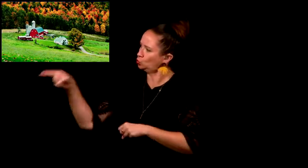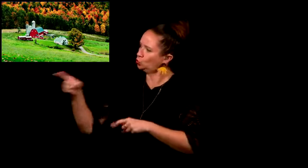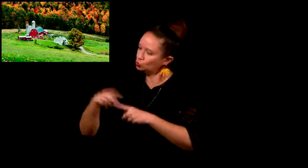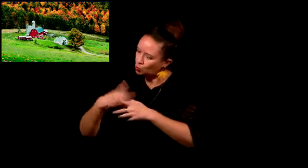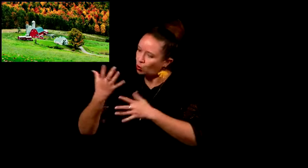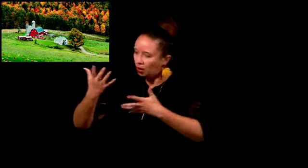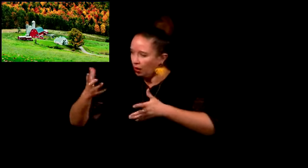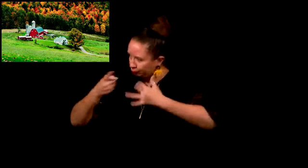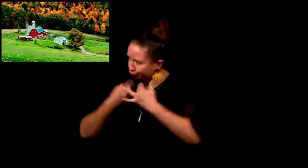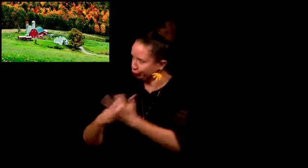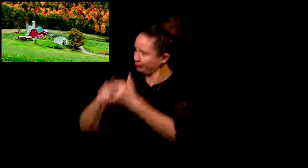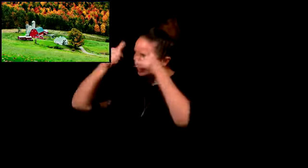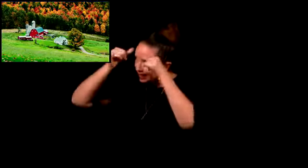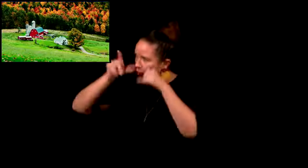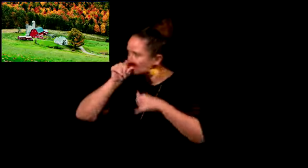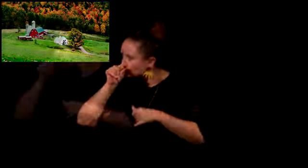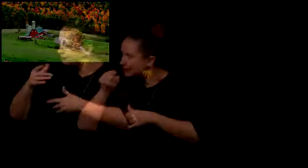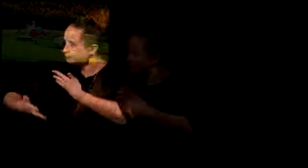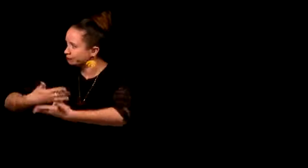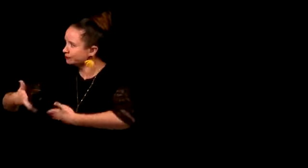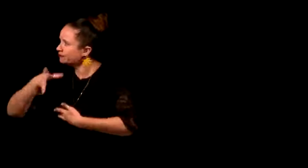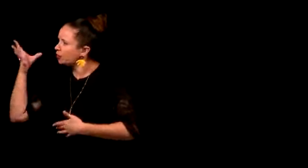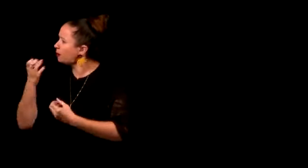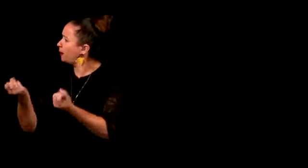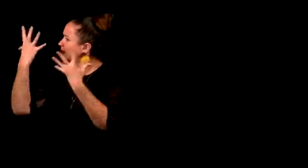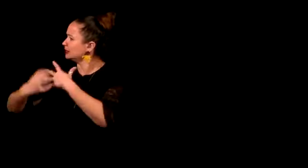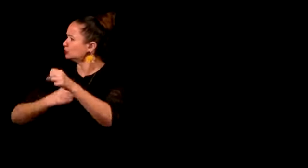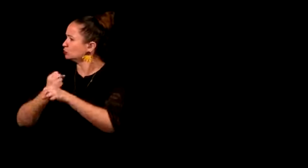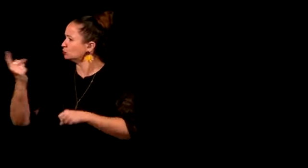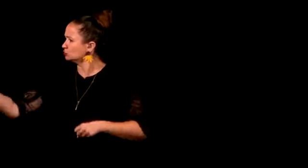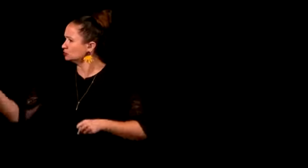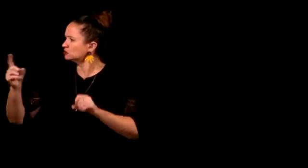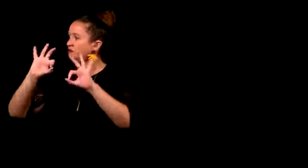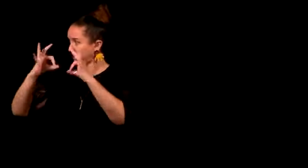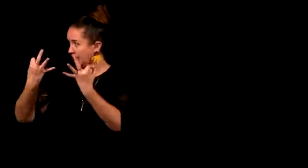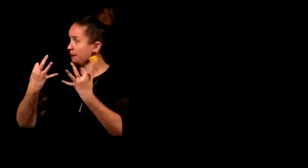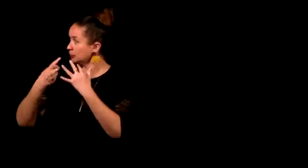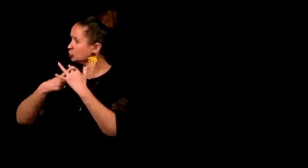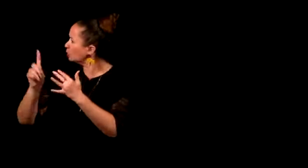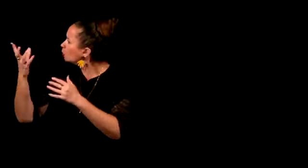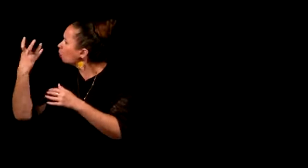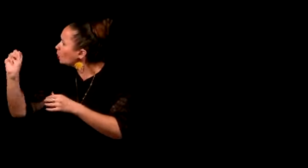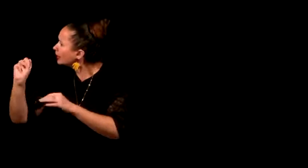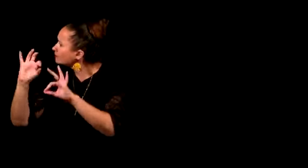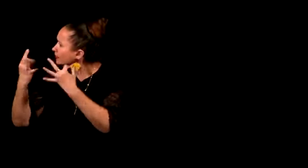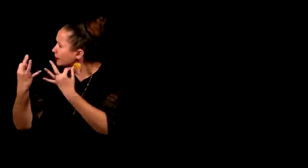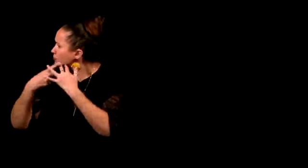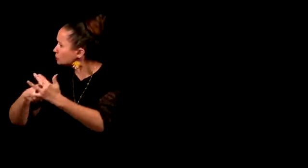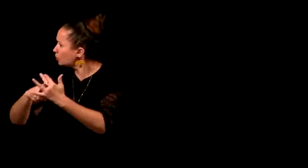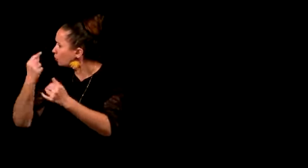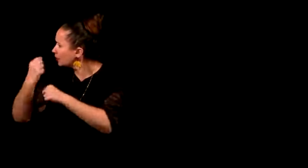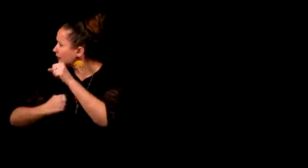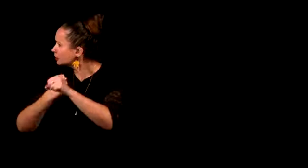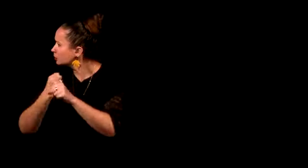many years did you have to get up and take care of the cows and chickens and family? When did